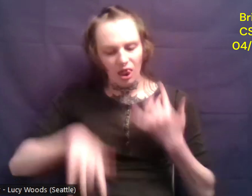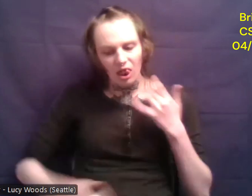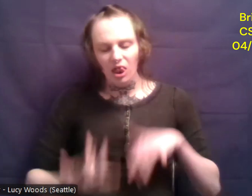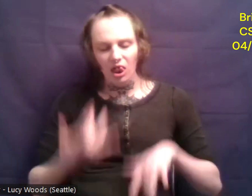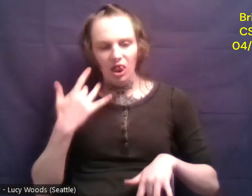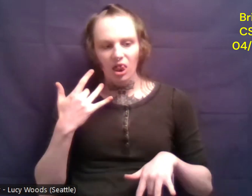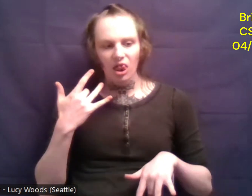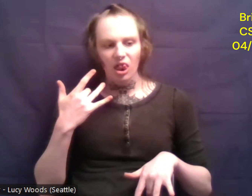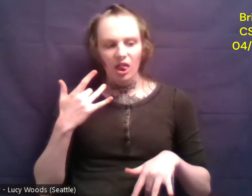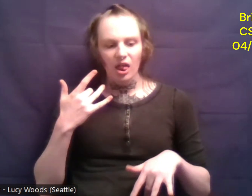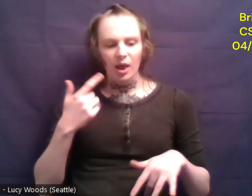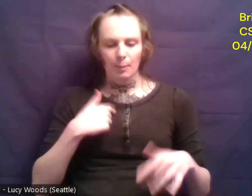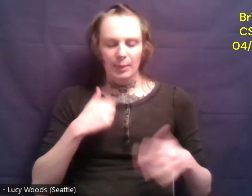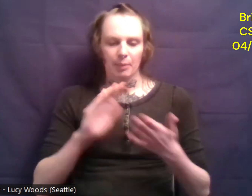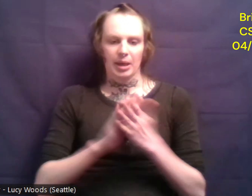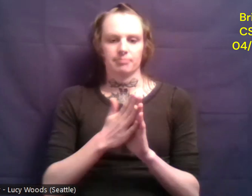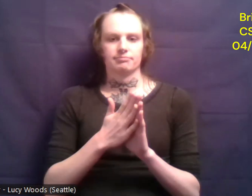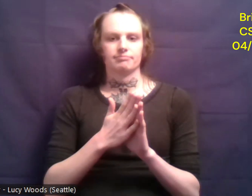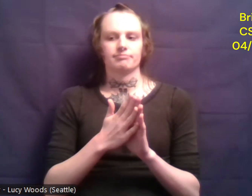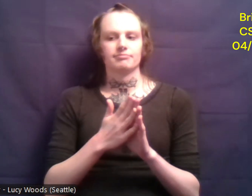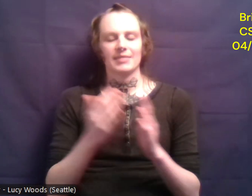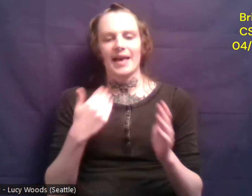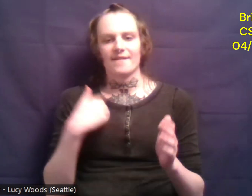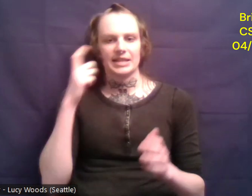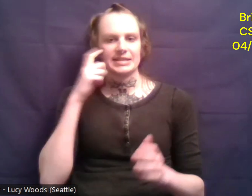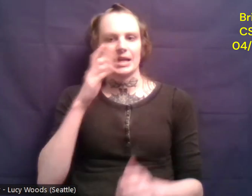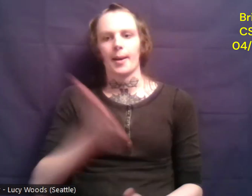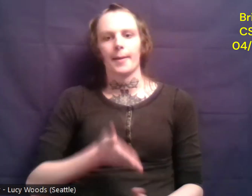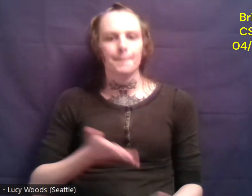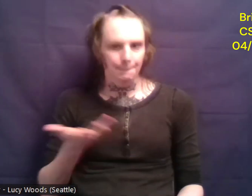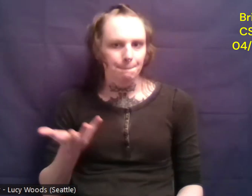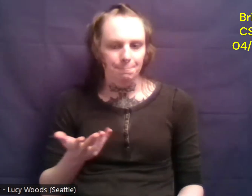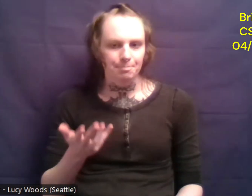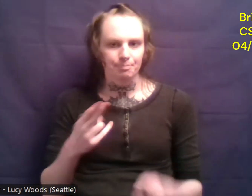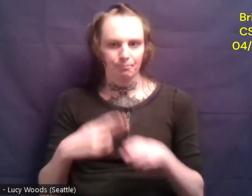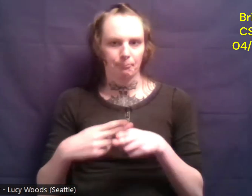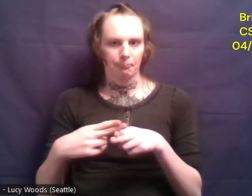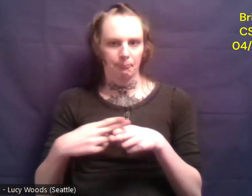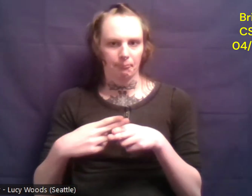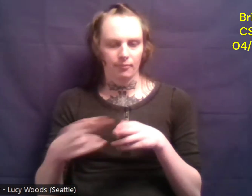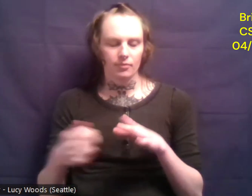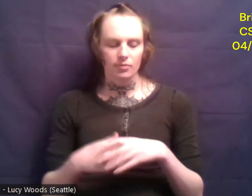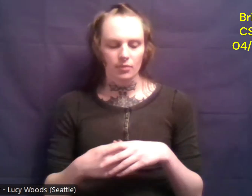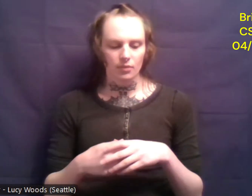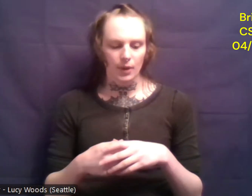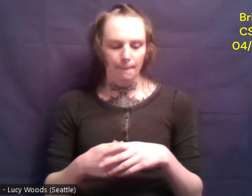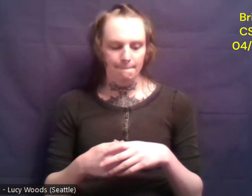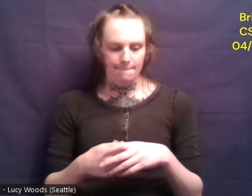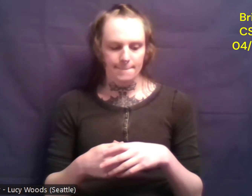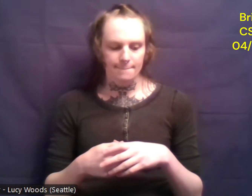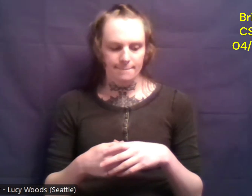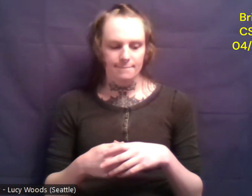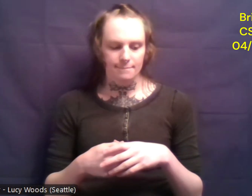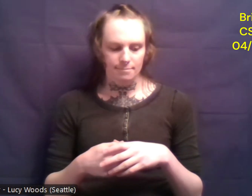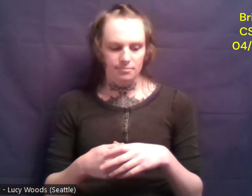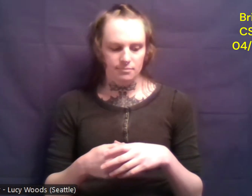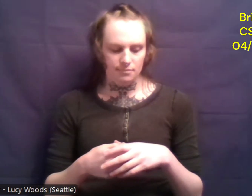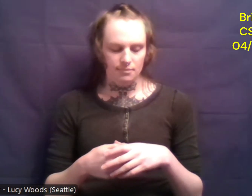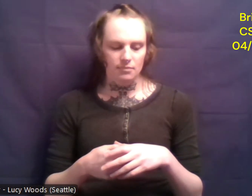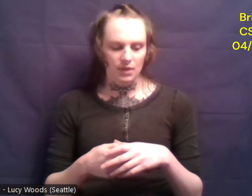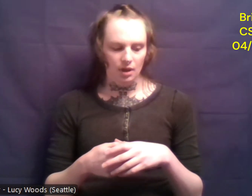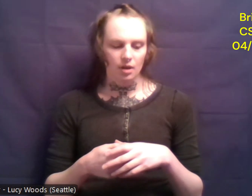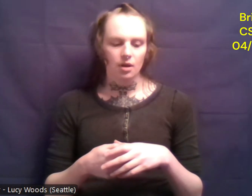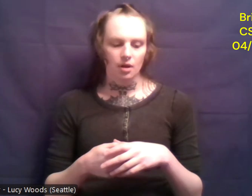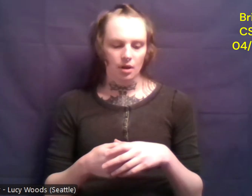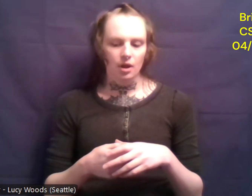that whole time, obviously. That was kind of I think how I coped with like seeing my